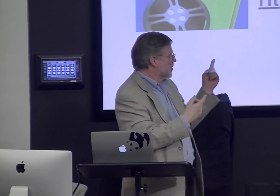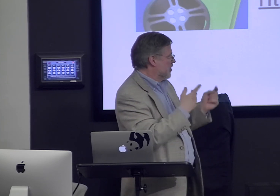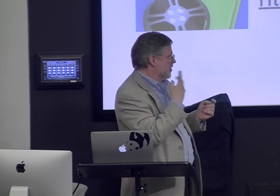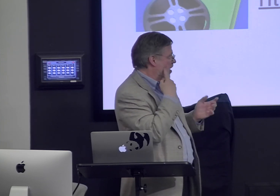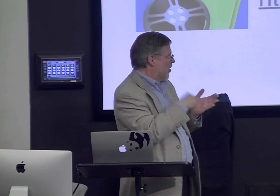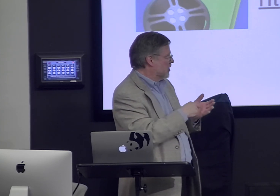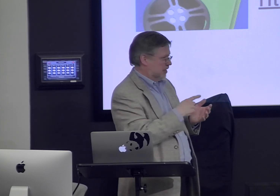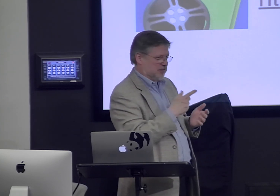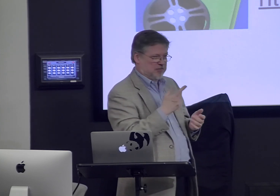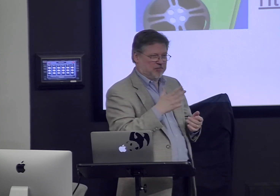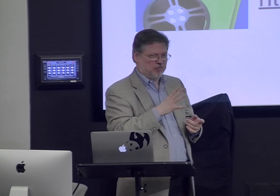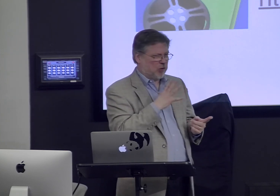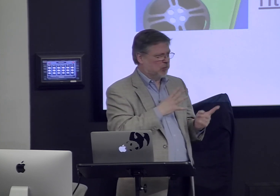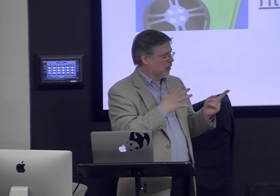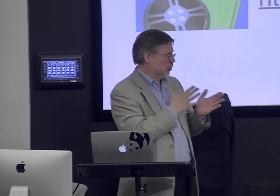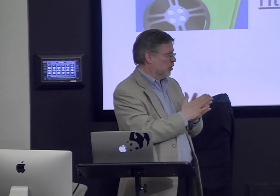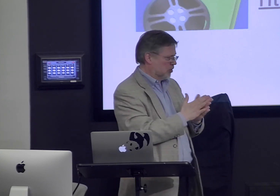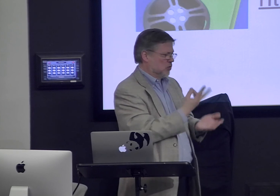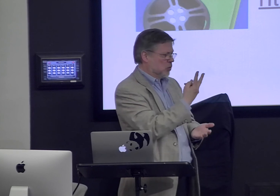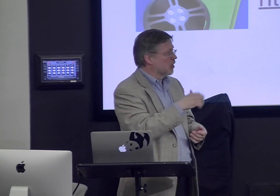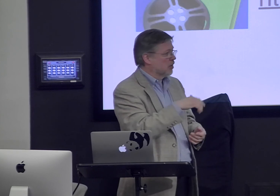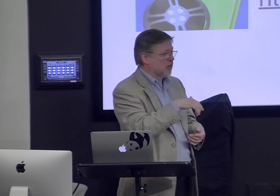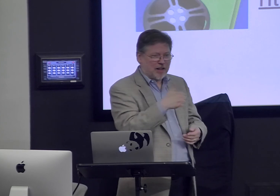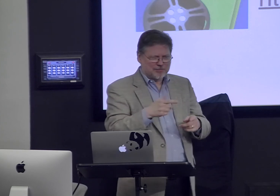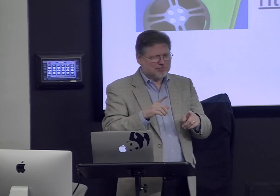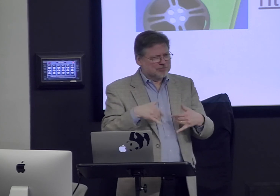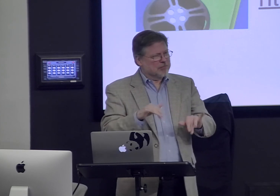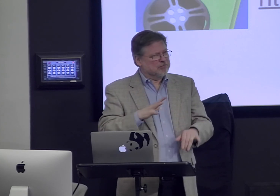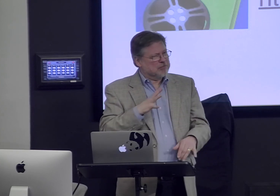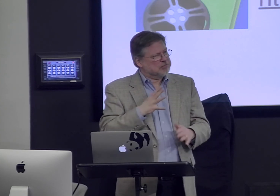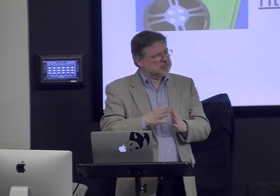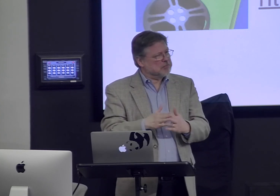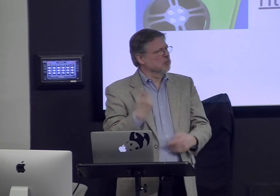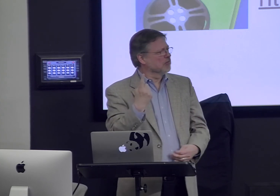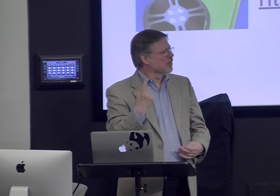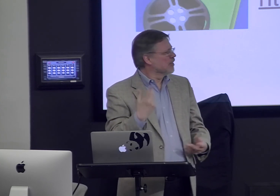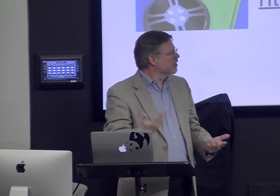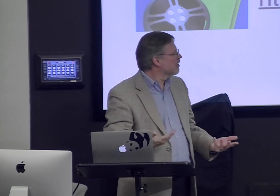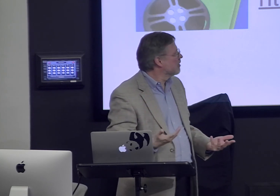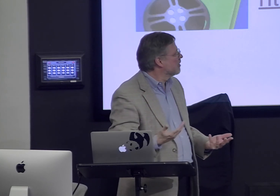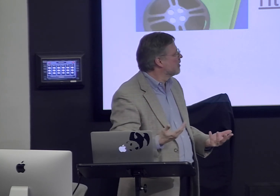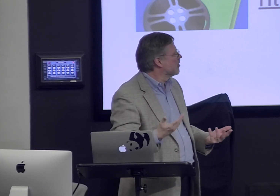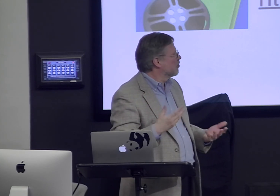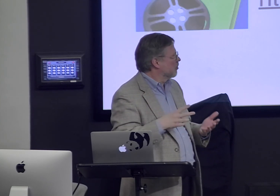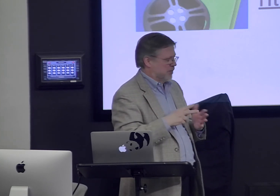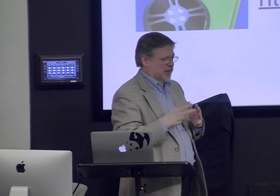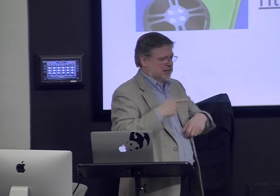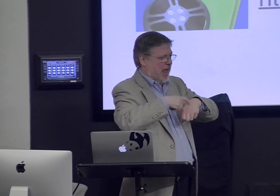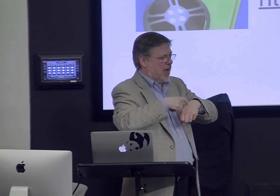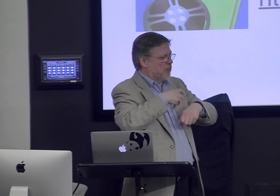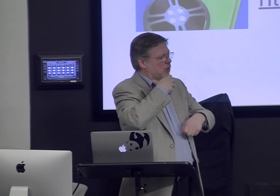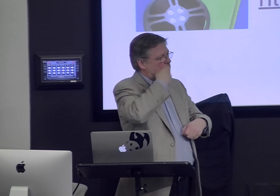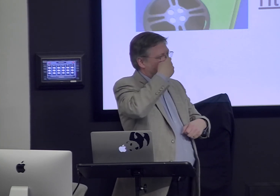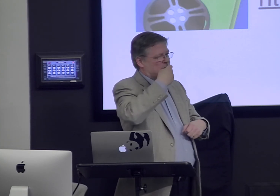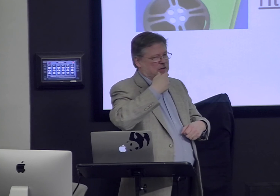to use, and they made these films to show the formal, appropriate versions, recognizing that the